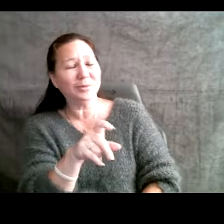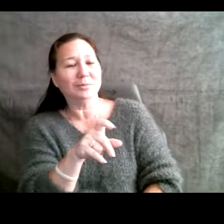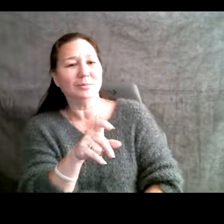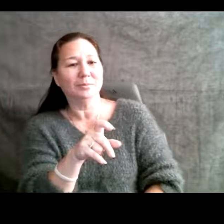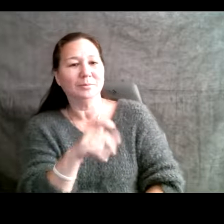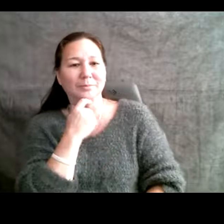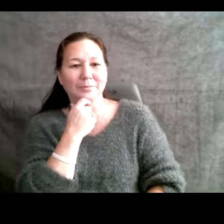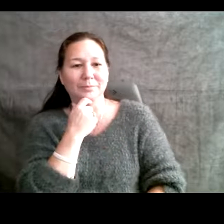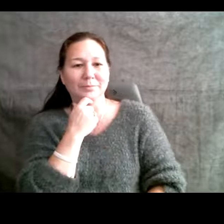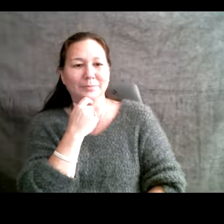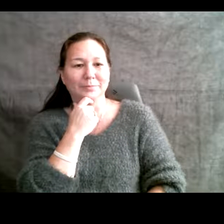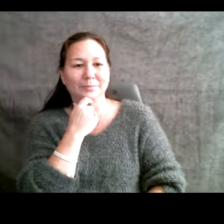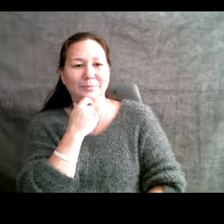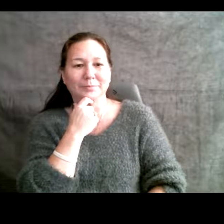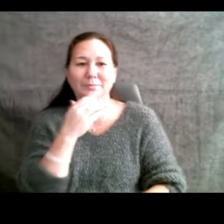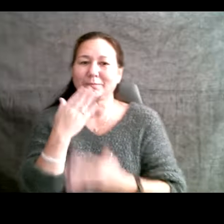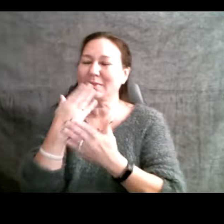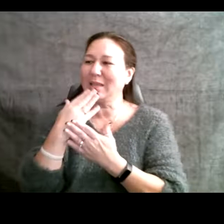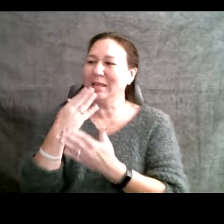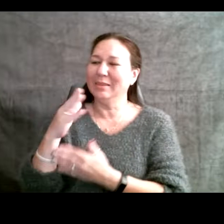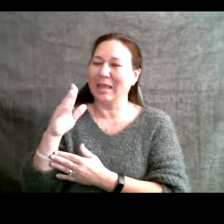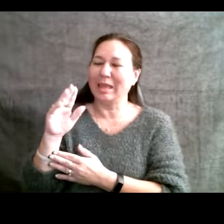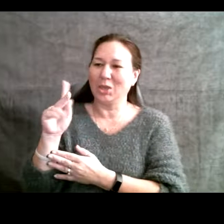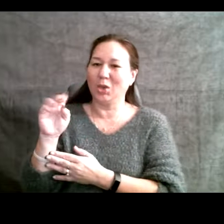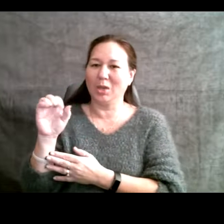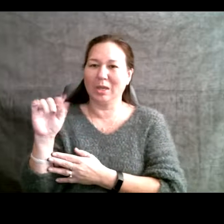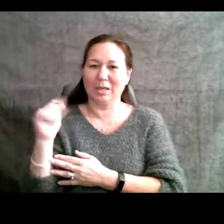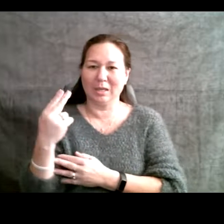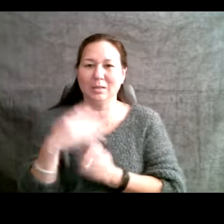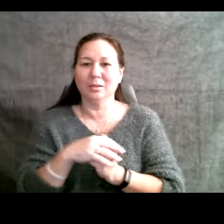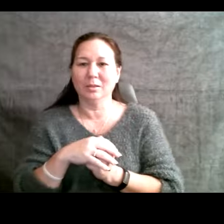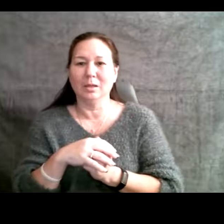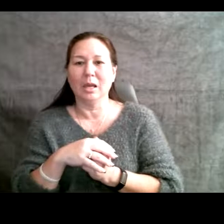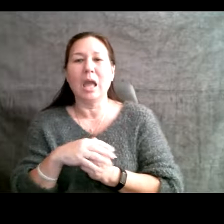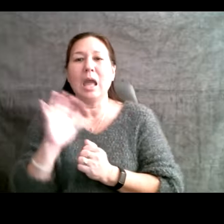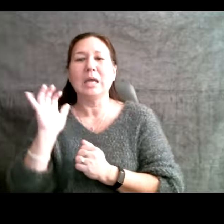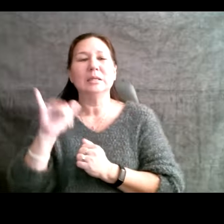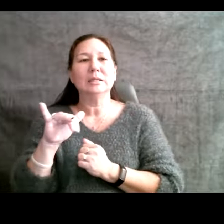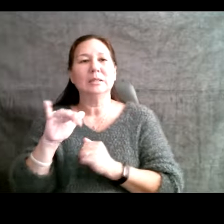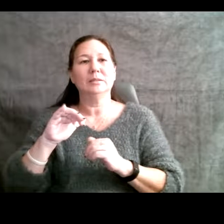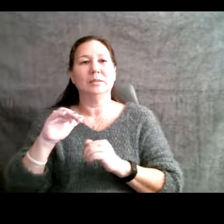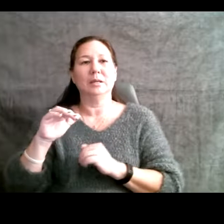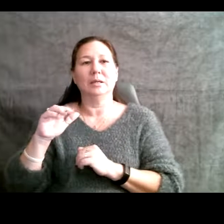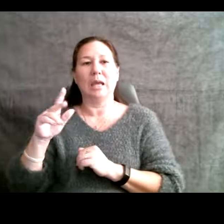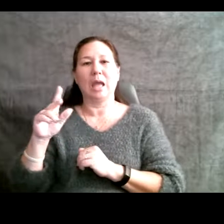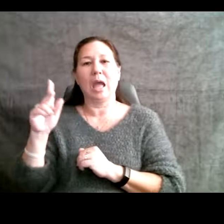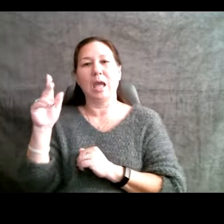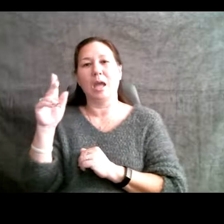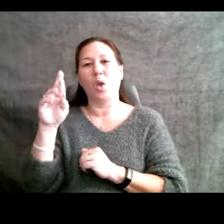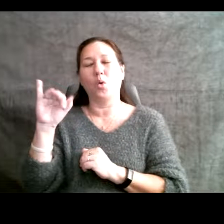This is it's almost like a flip way of the way that the environmental justice maps are currently depicted.